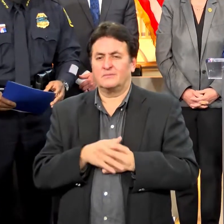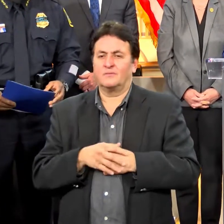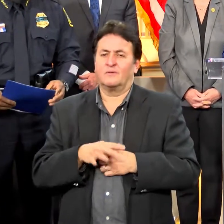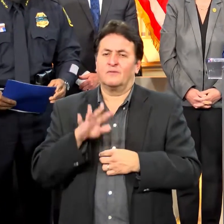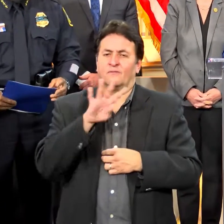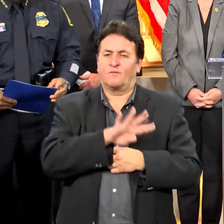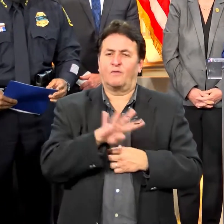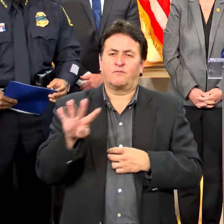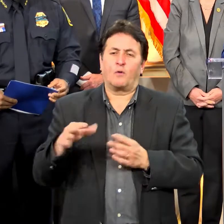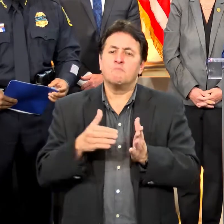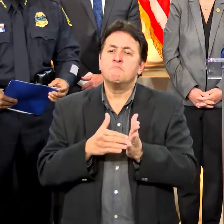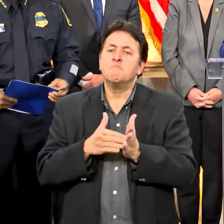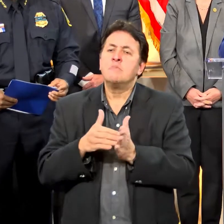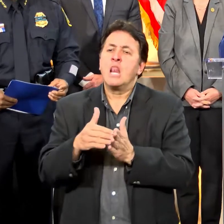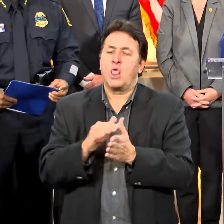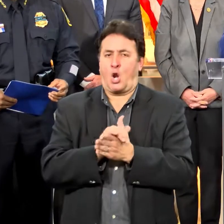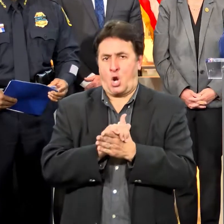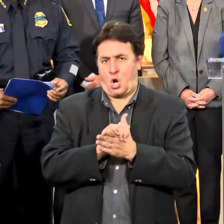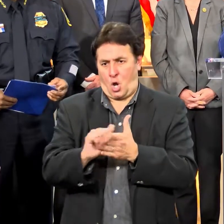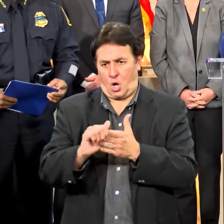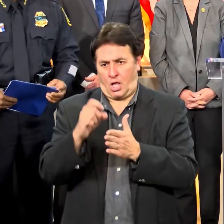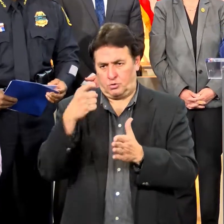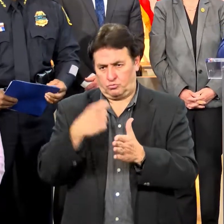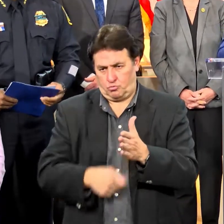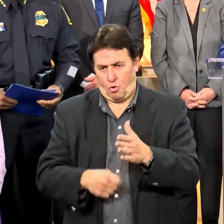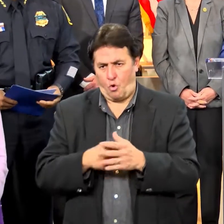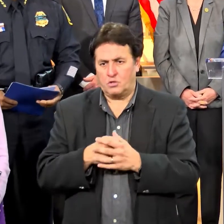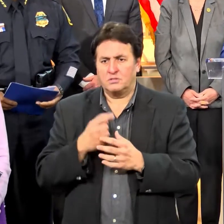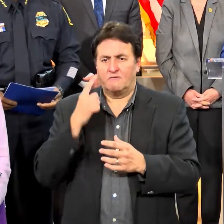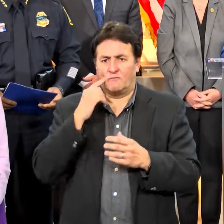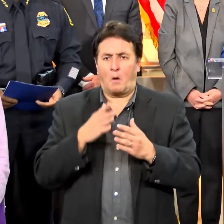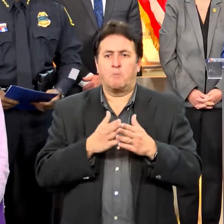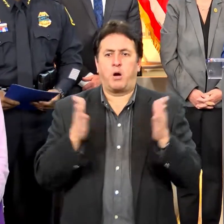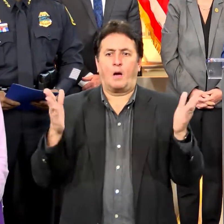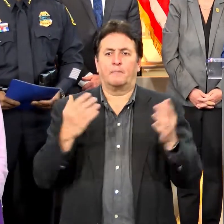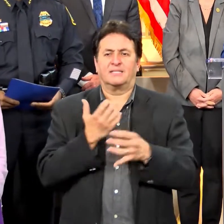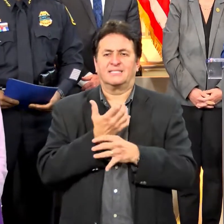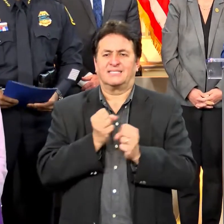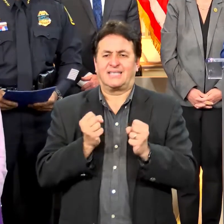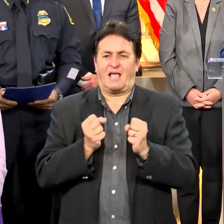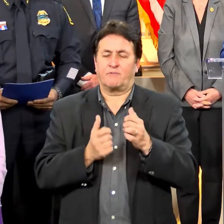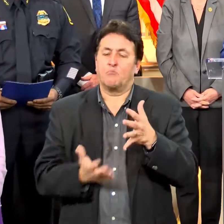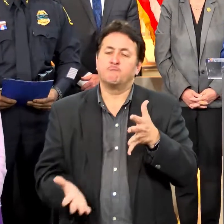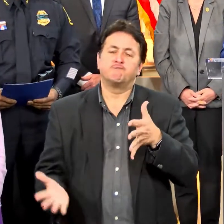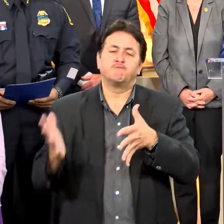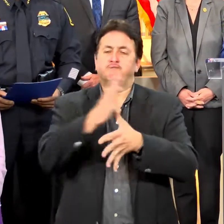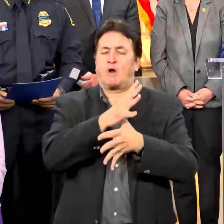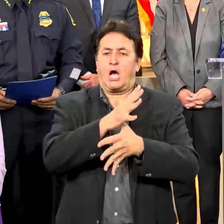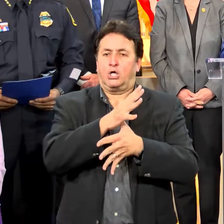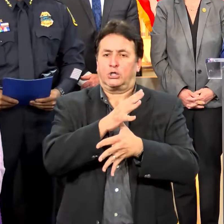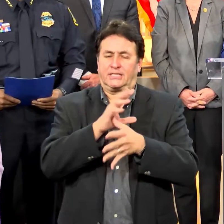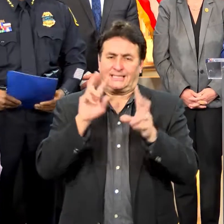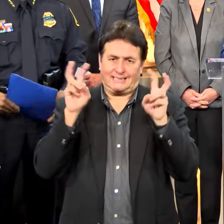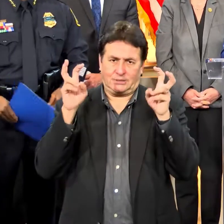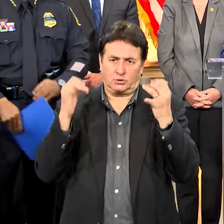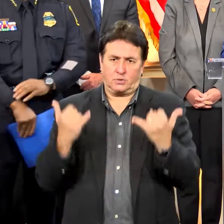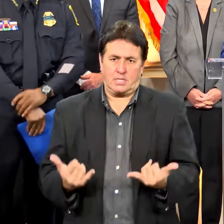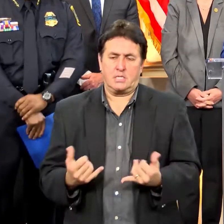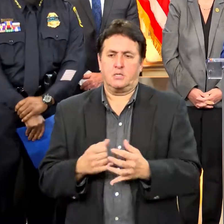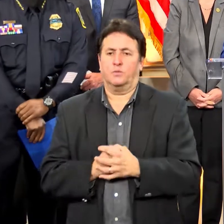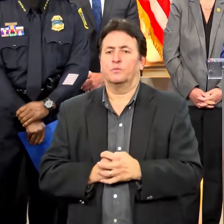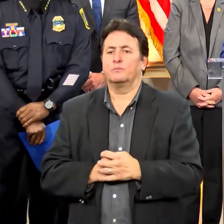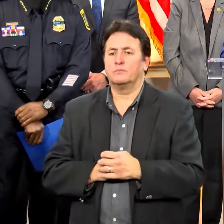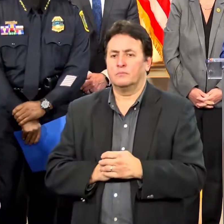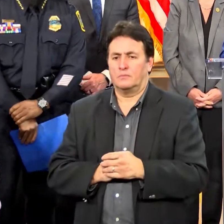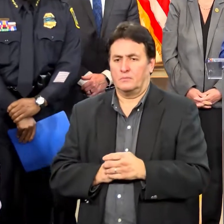million. Public safety is our number one issue. But I want to end before I turn it